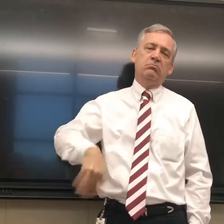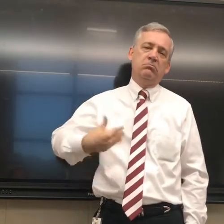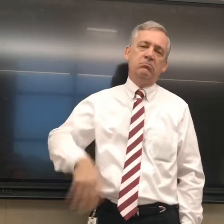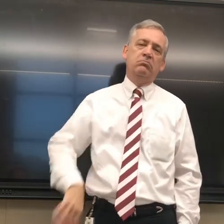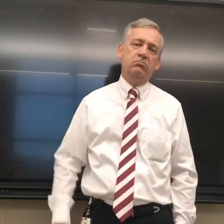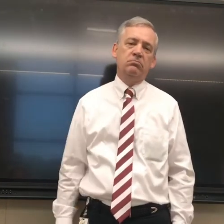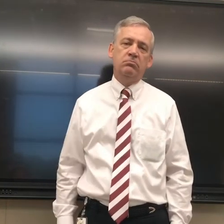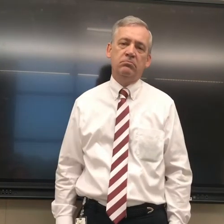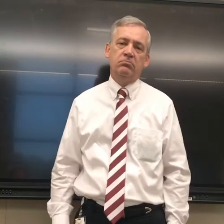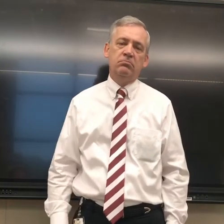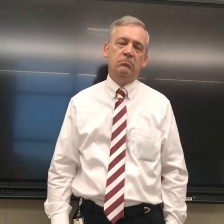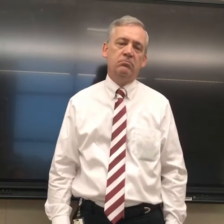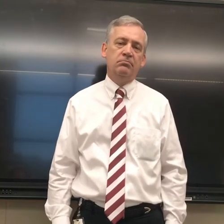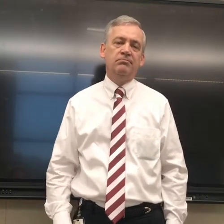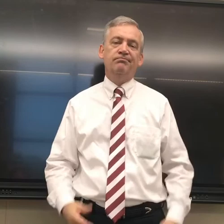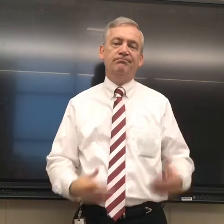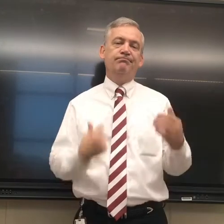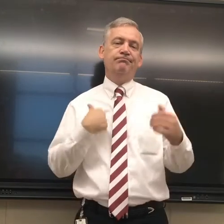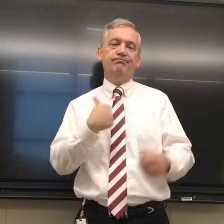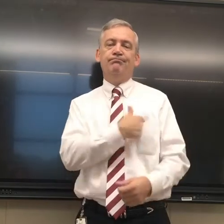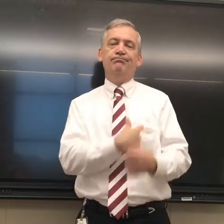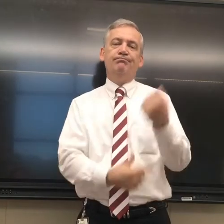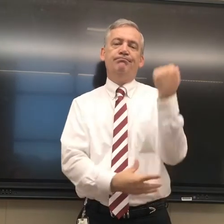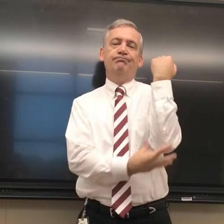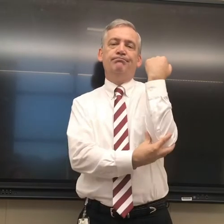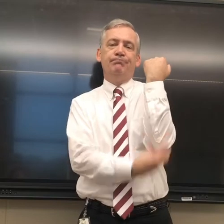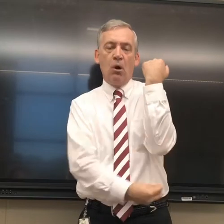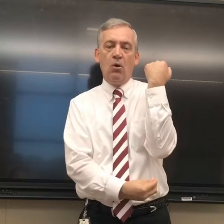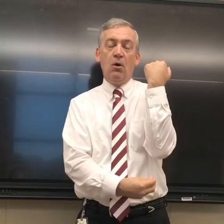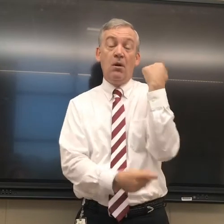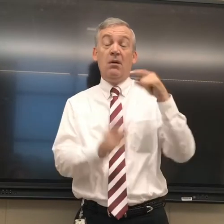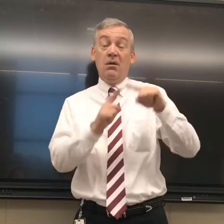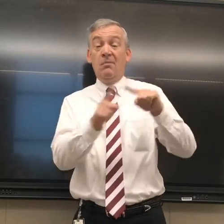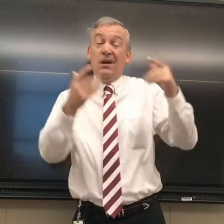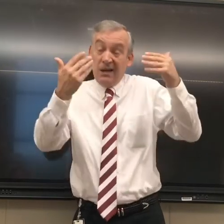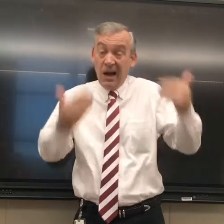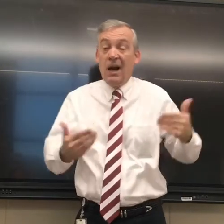I wonder now, though, whether we were not more aware of it than I thought.